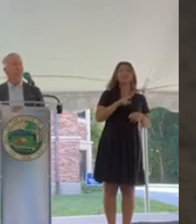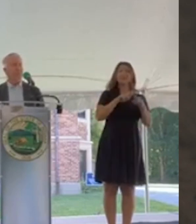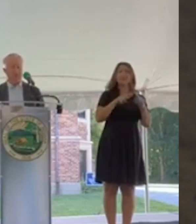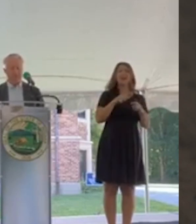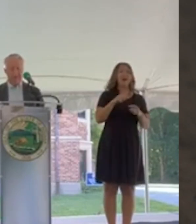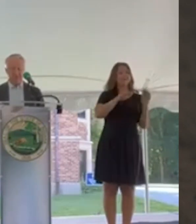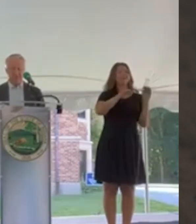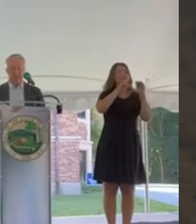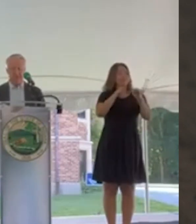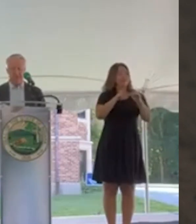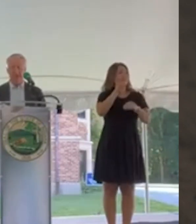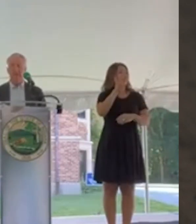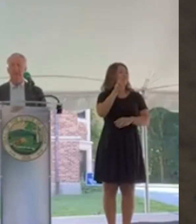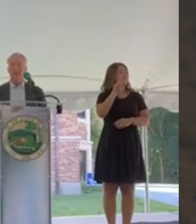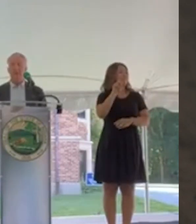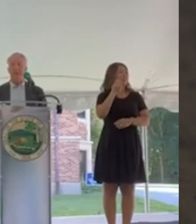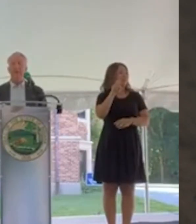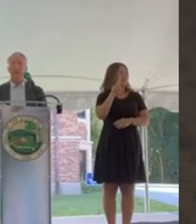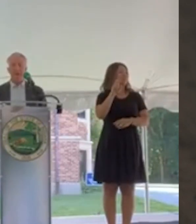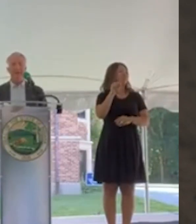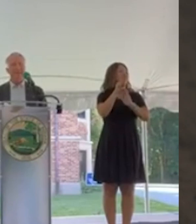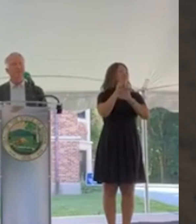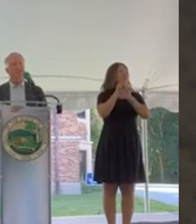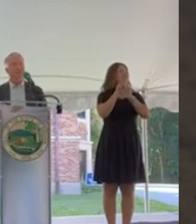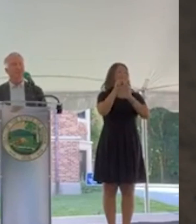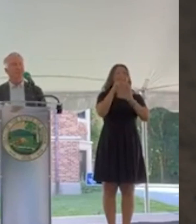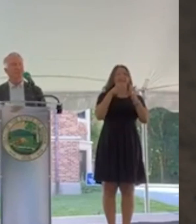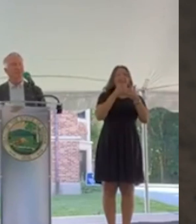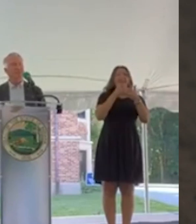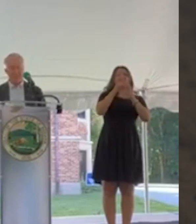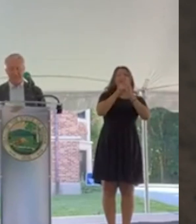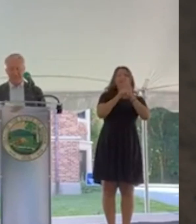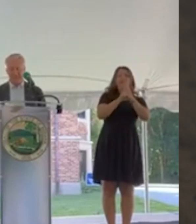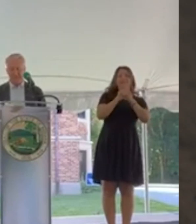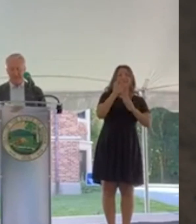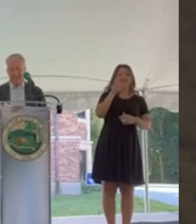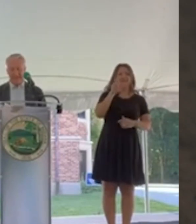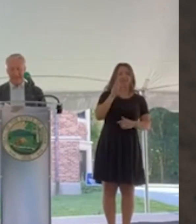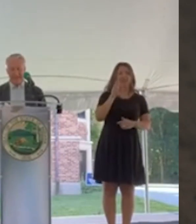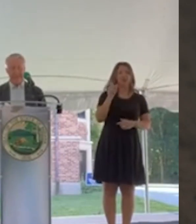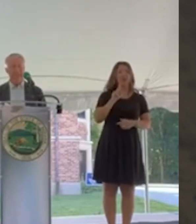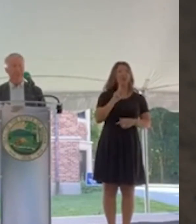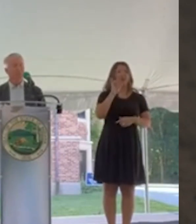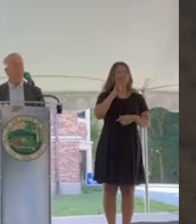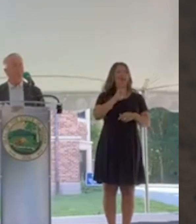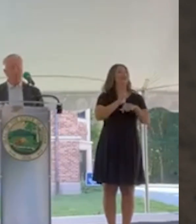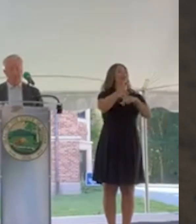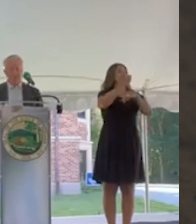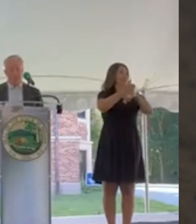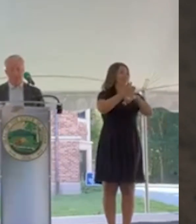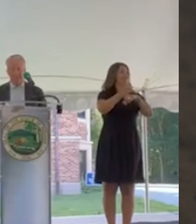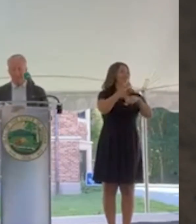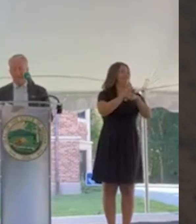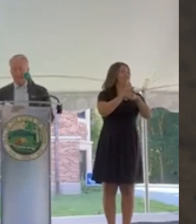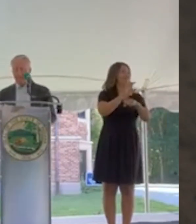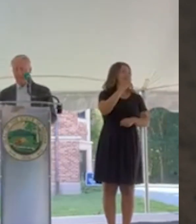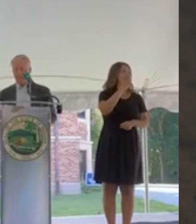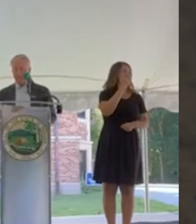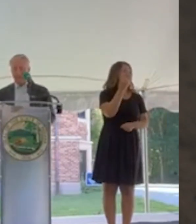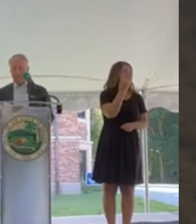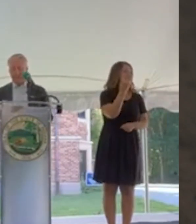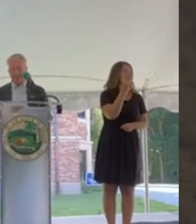just north of the Indiana State Fair, where it has existed since 1911. When the